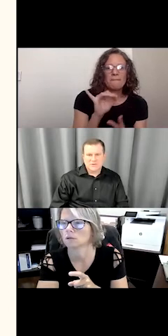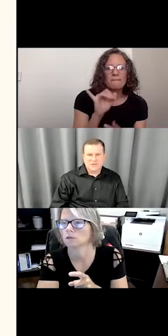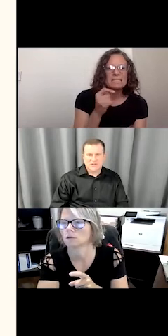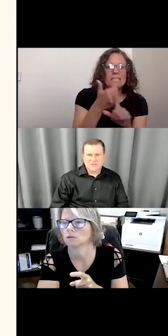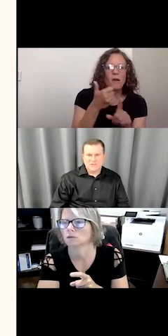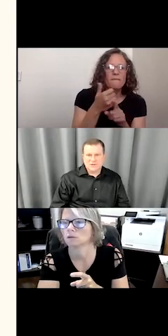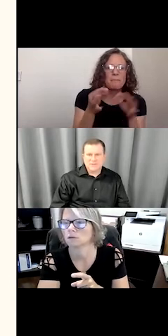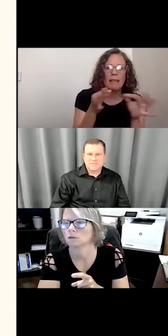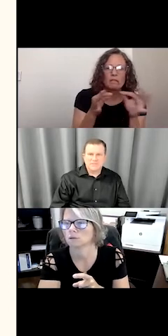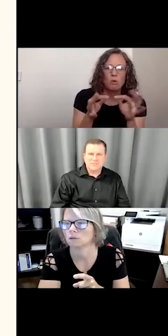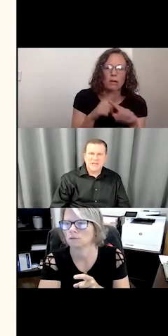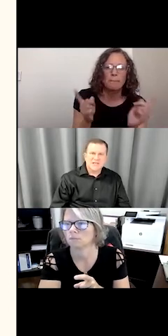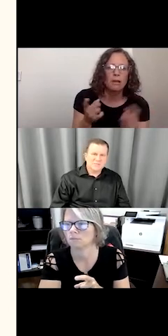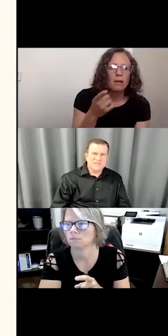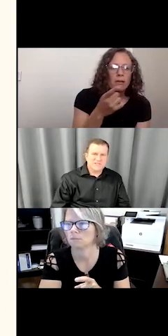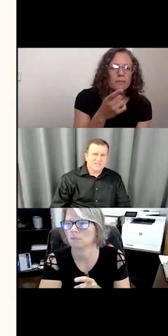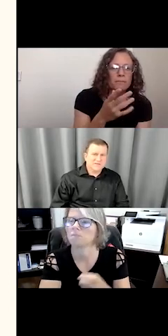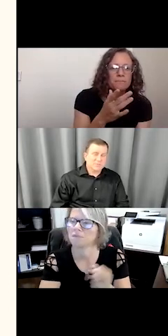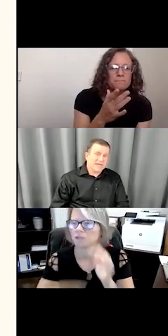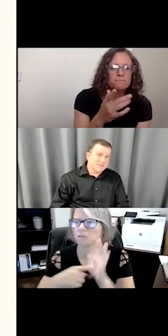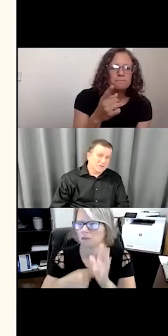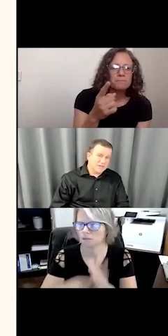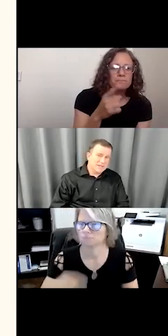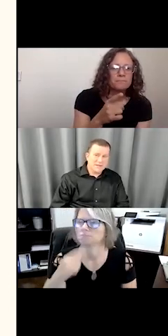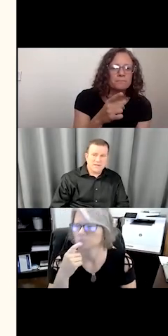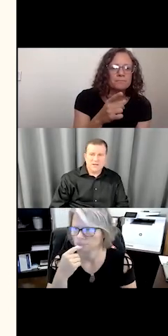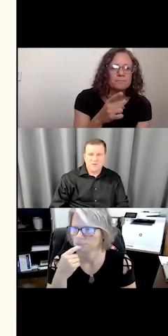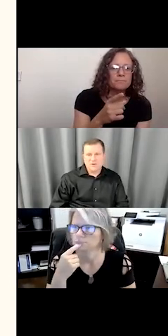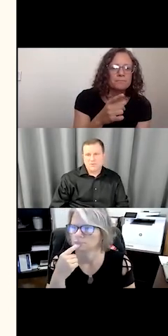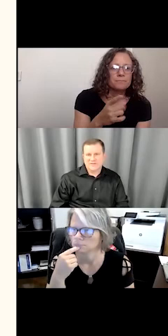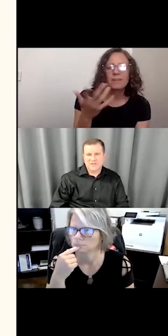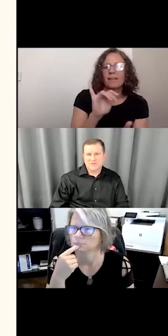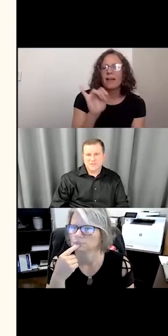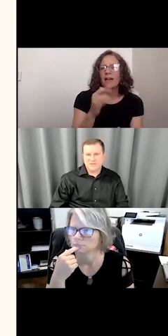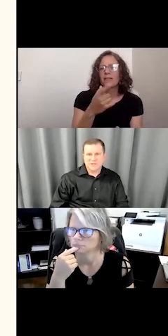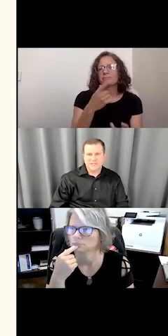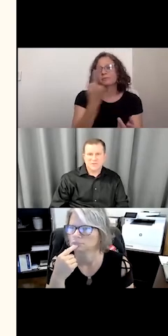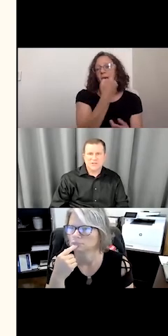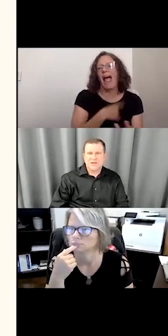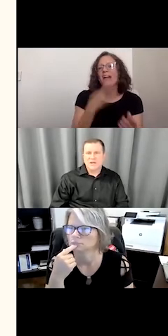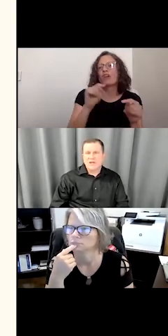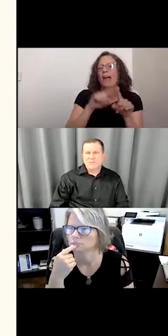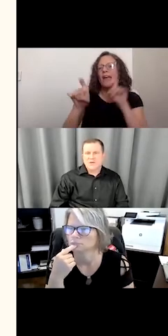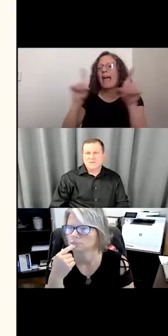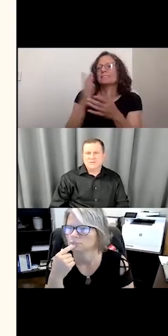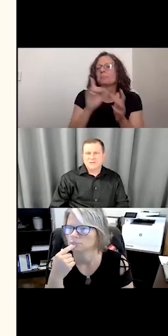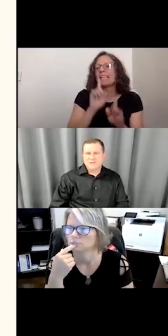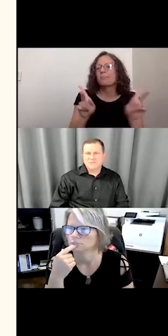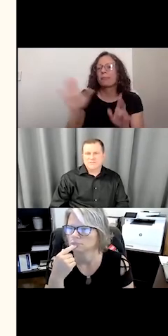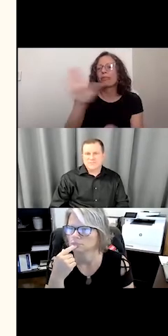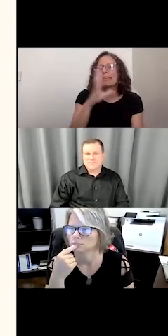Christy, I'm going to let you start. Some of this is self-explanatory. We don't have to go too deeply into it,